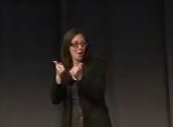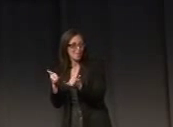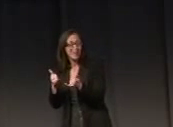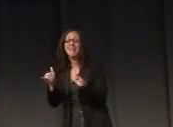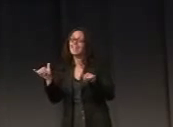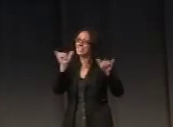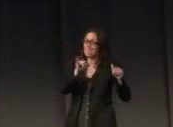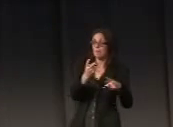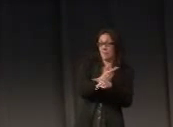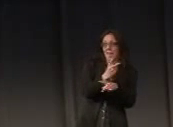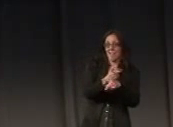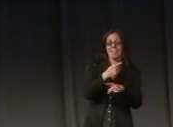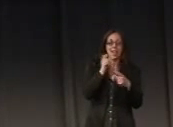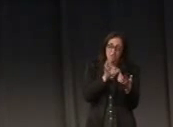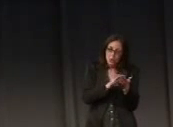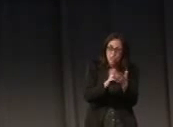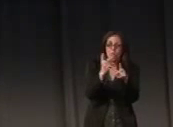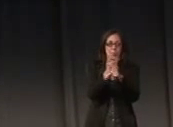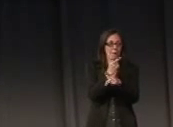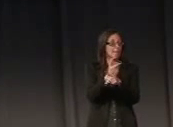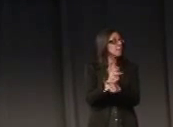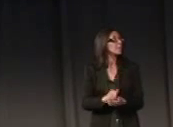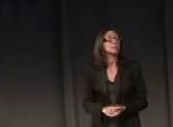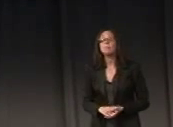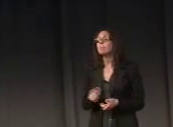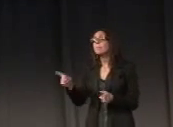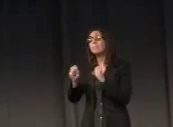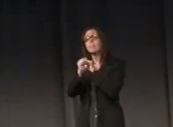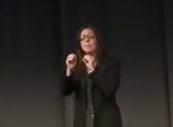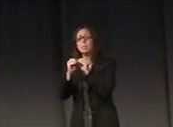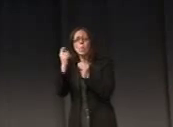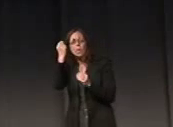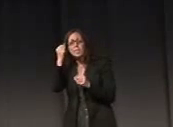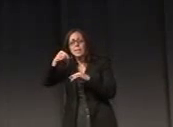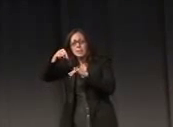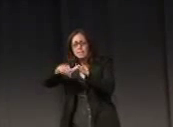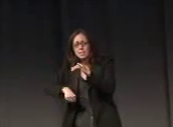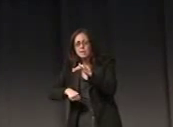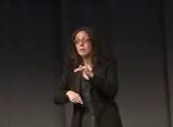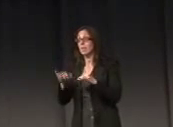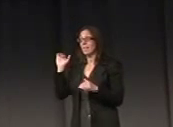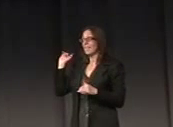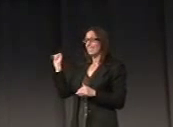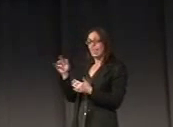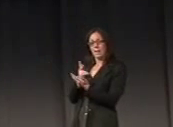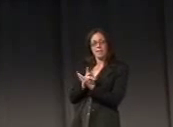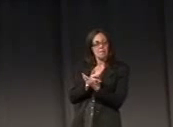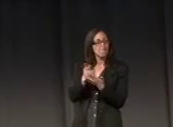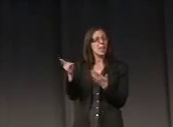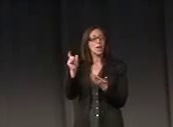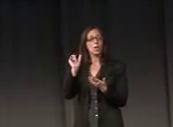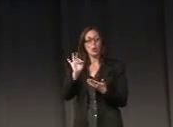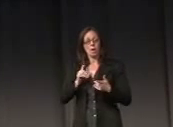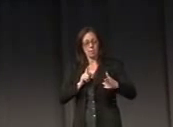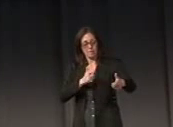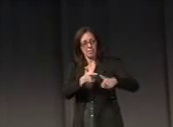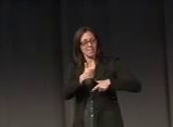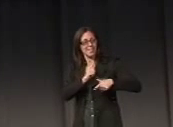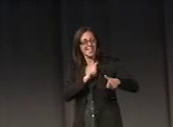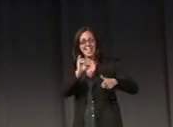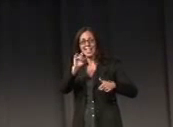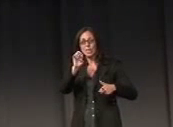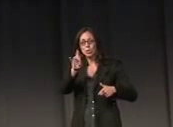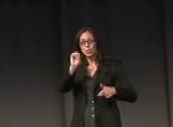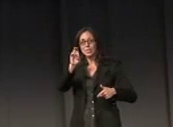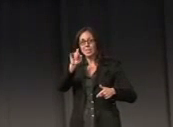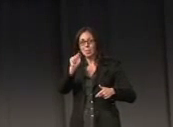So to extend his thinking one step further, despite the seeming failure of an intersubjective grasp of what